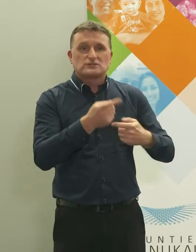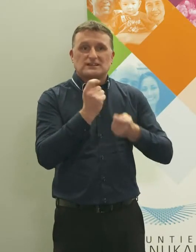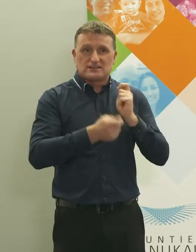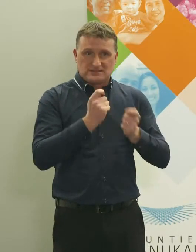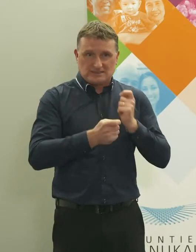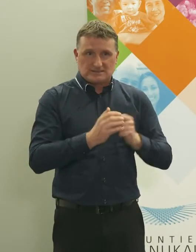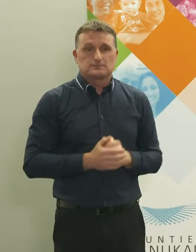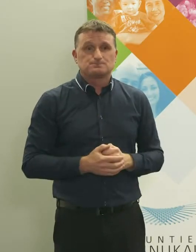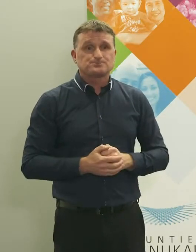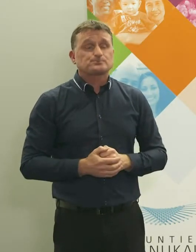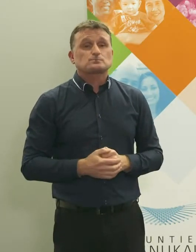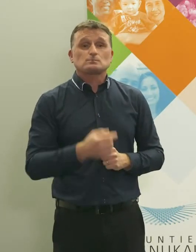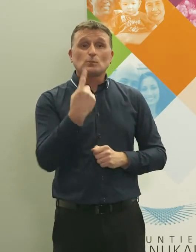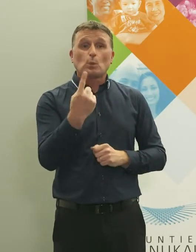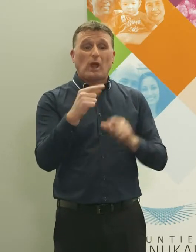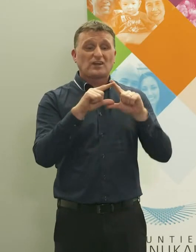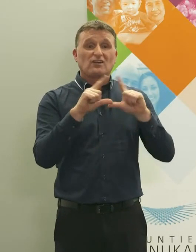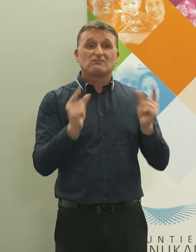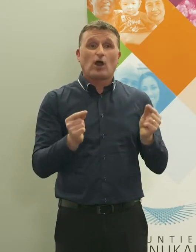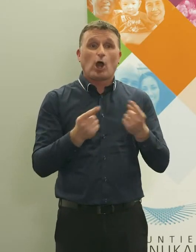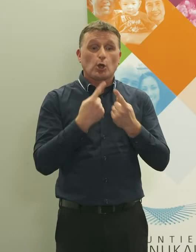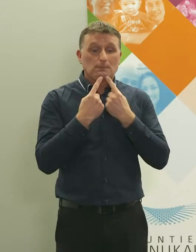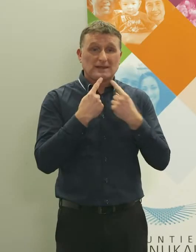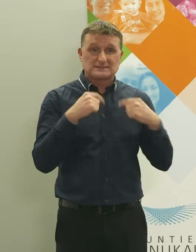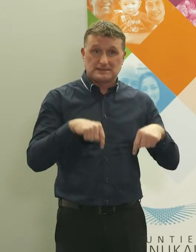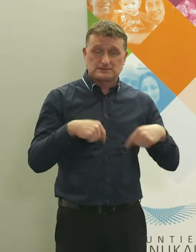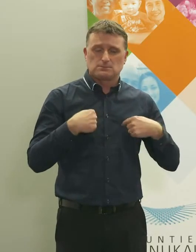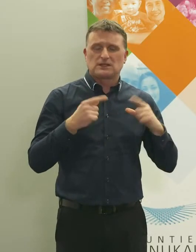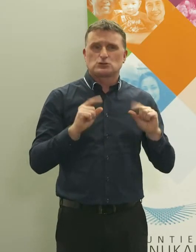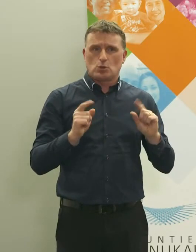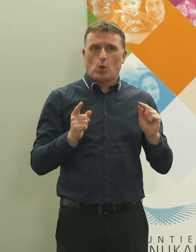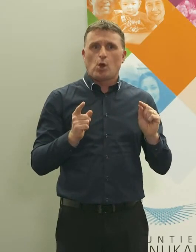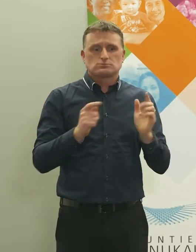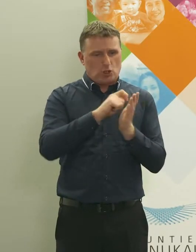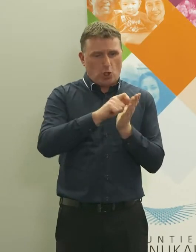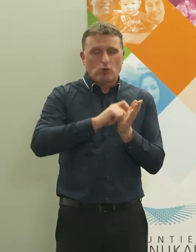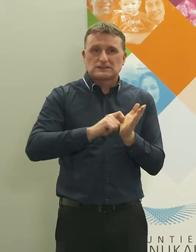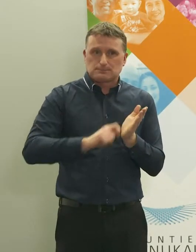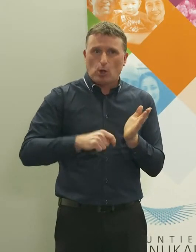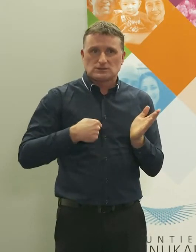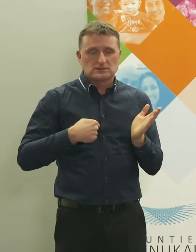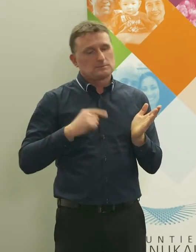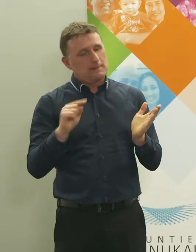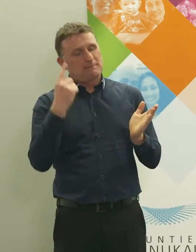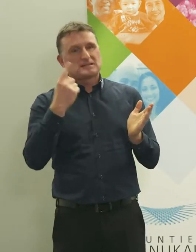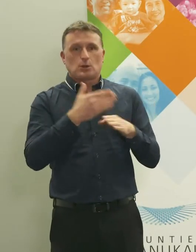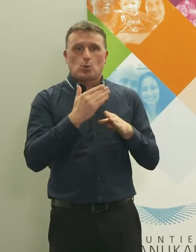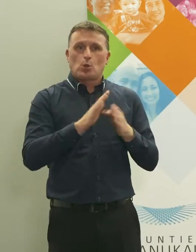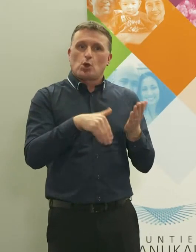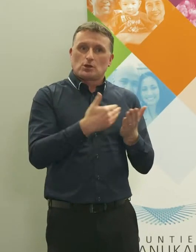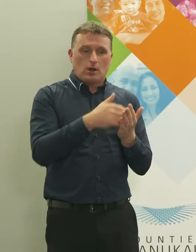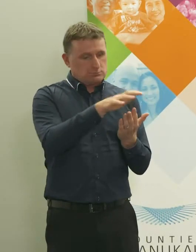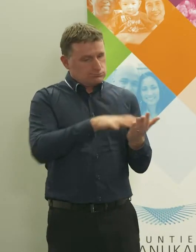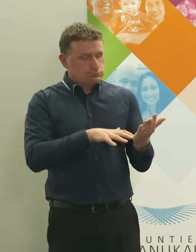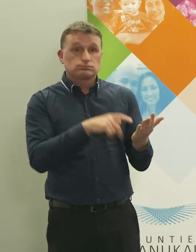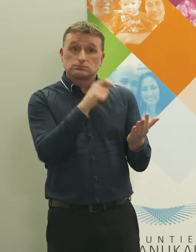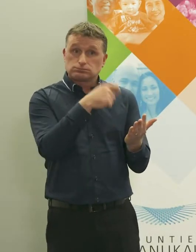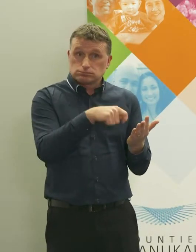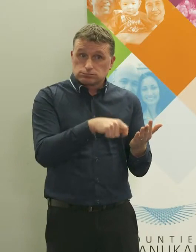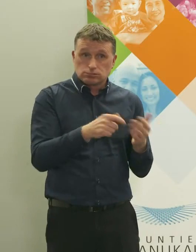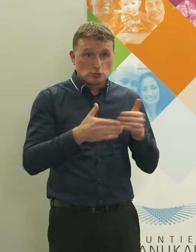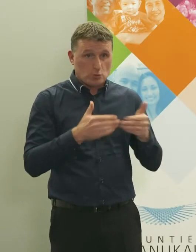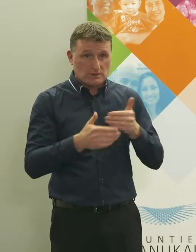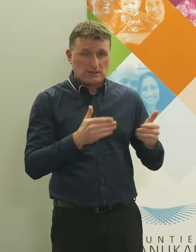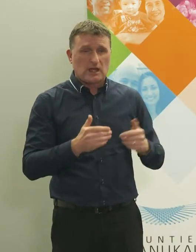me. This morning I spent some time signing out correspondence, as we do as ministers, and I will have to say I was alarmed at